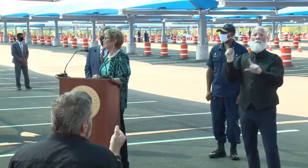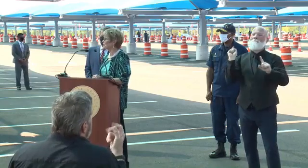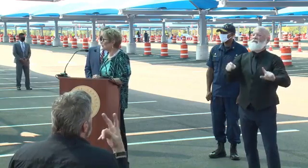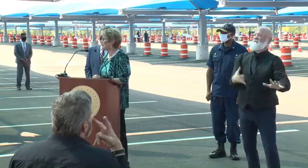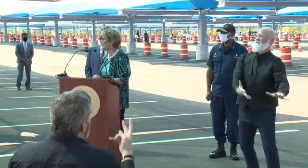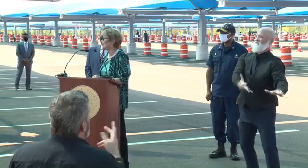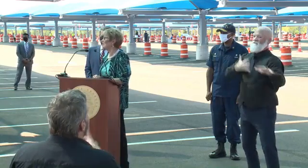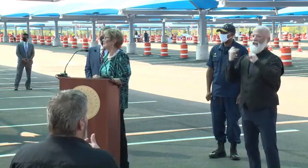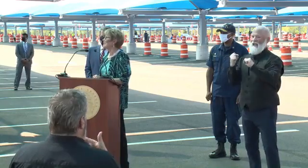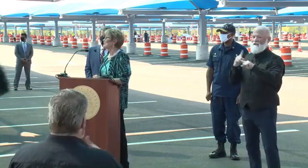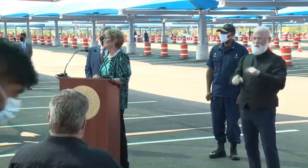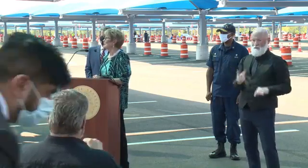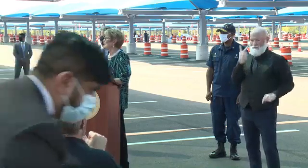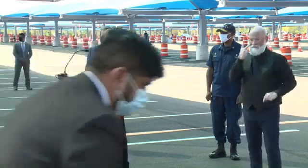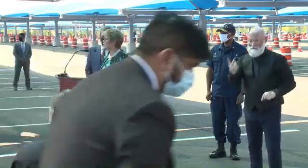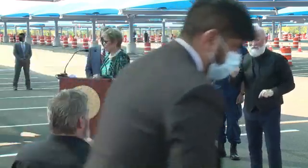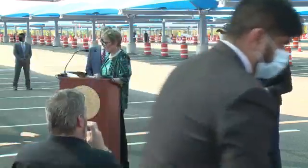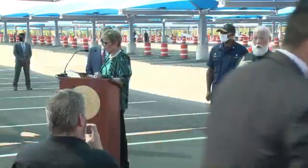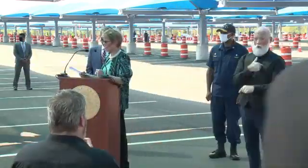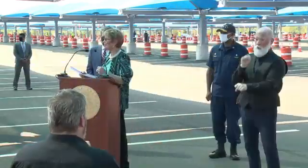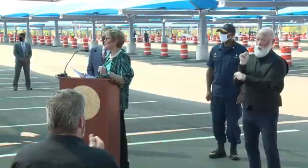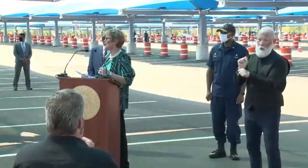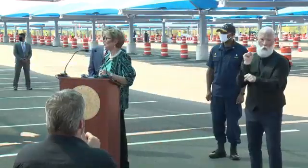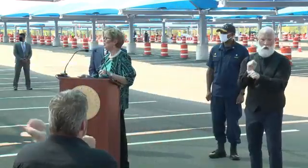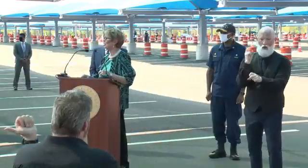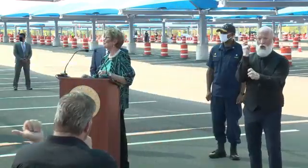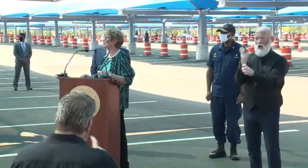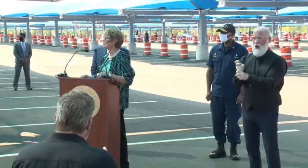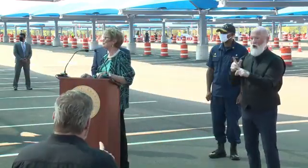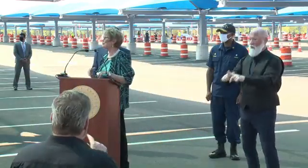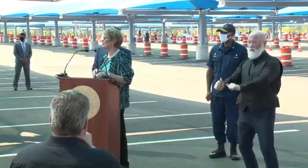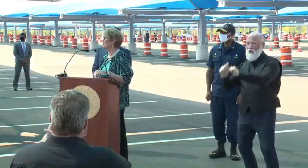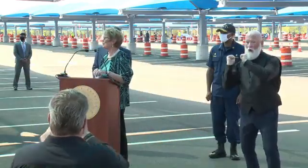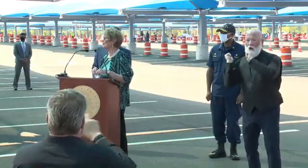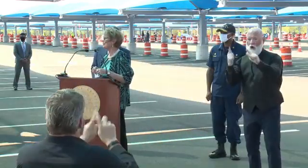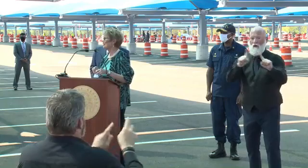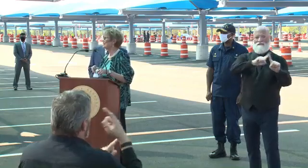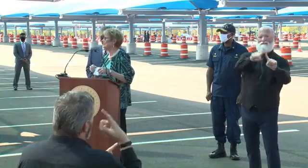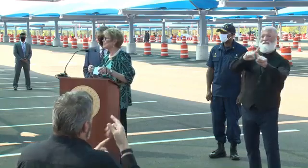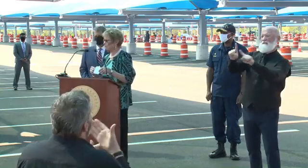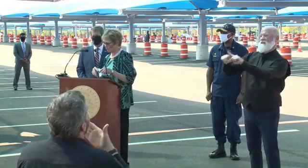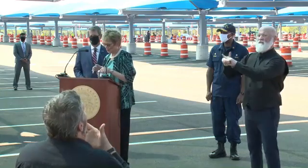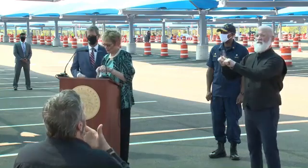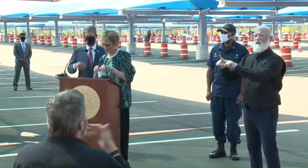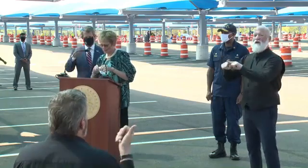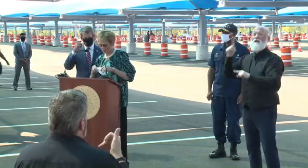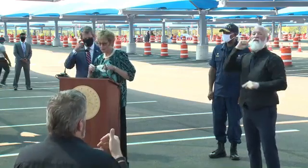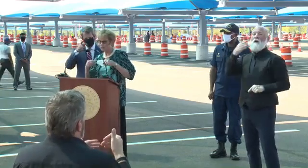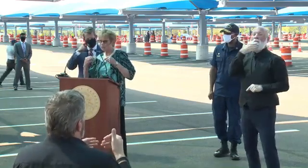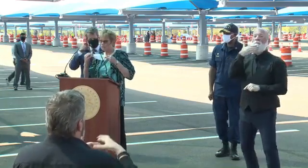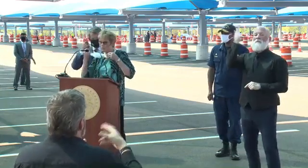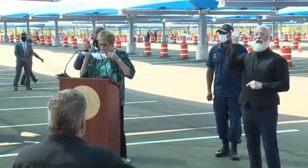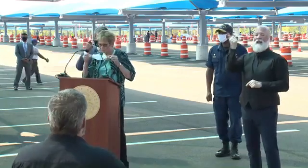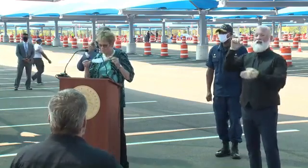these aspects right now to be able to have that positive story for you.